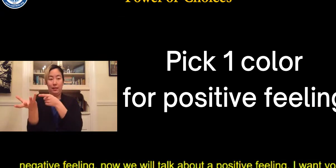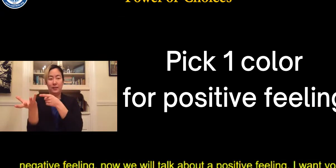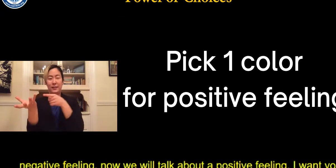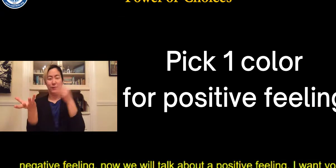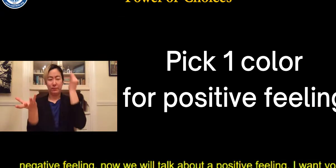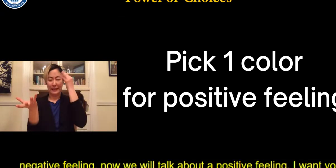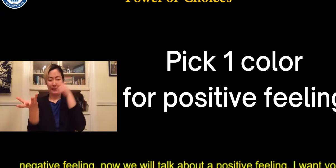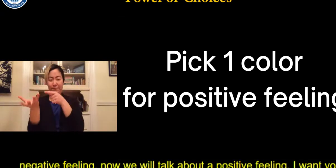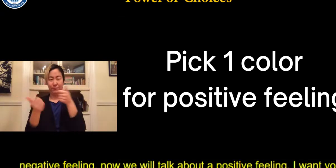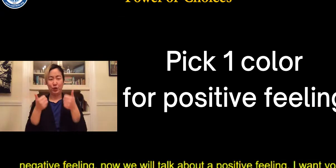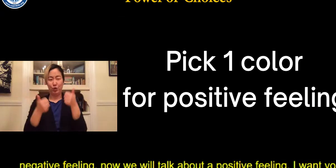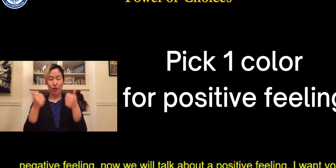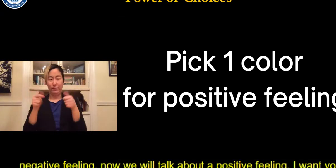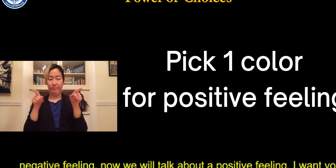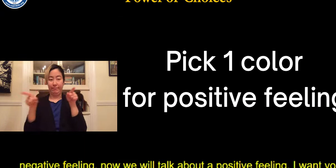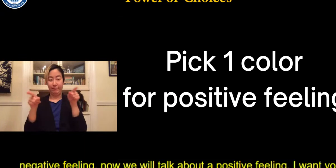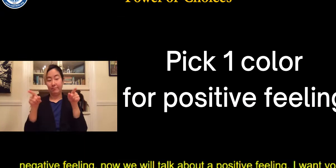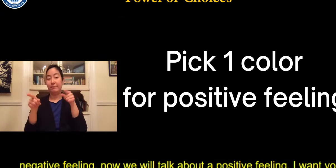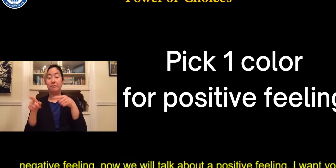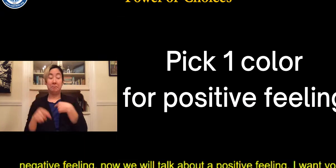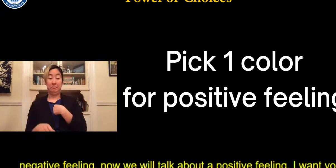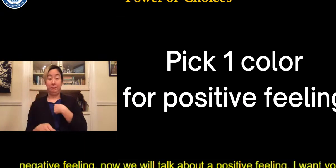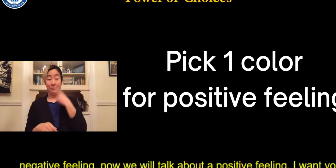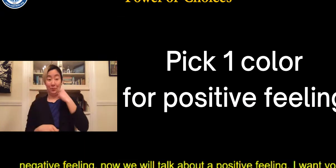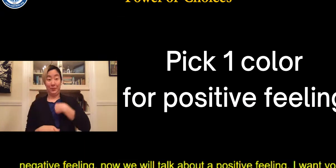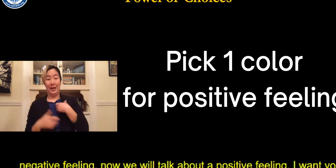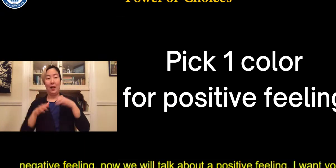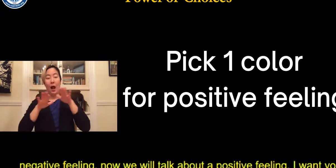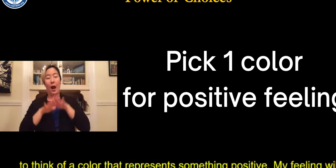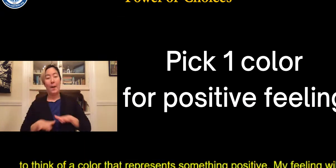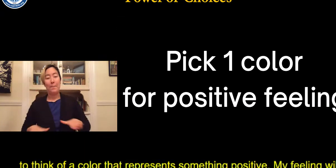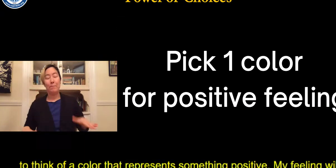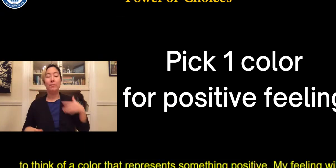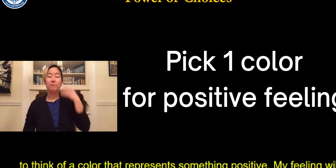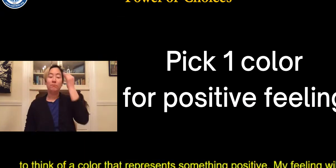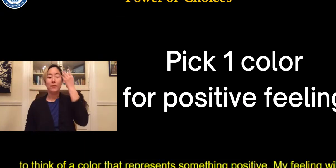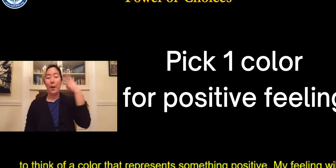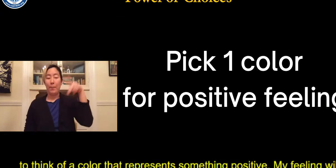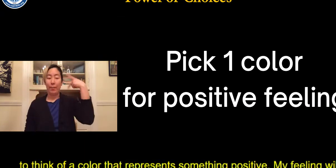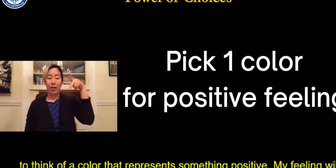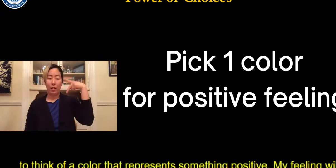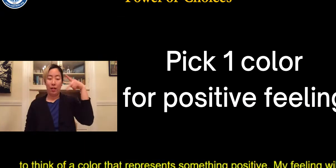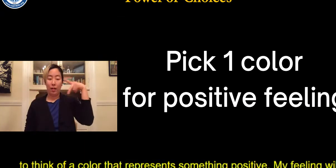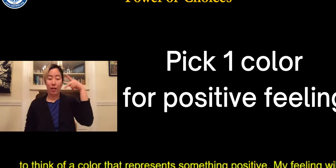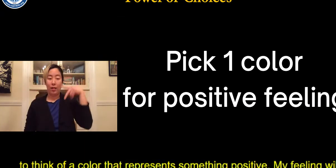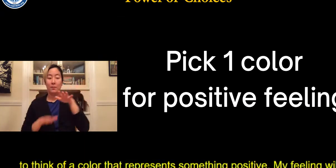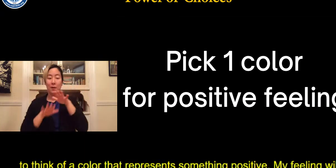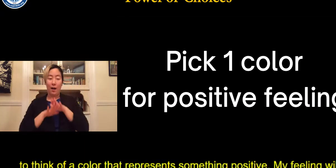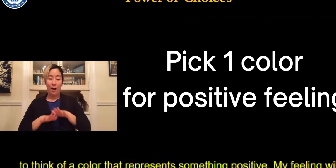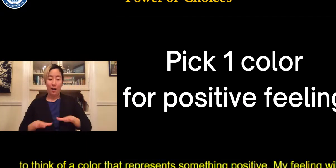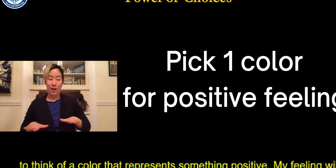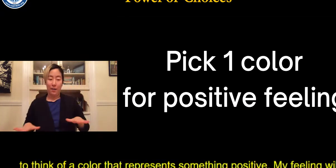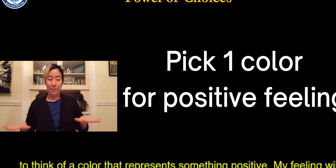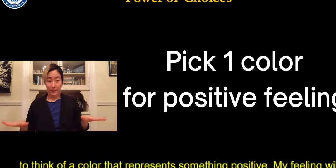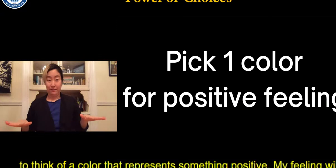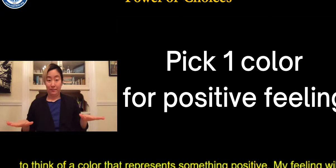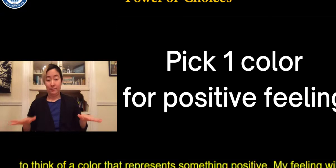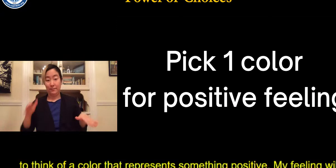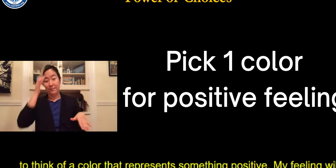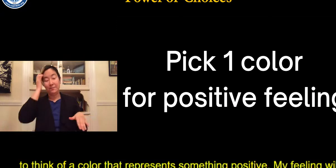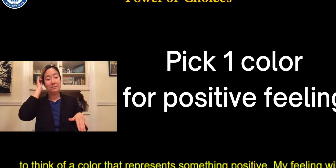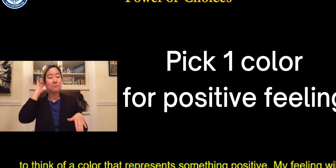exciting, happiness, whatever it is, so long as it is positive. Pick a color in your mind that represents that positive